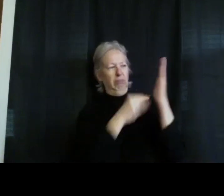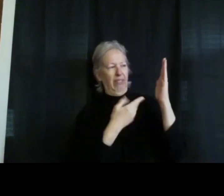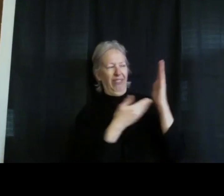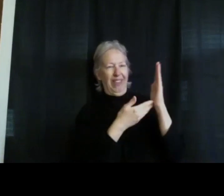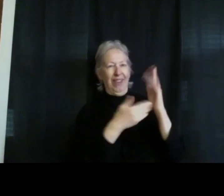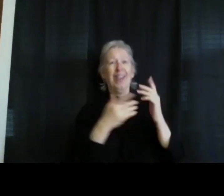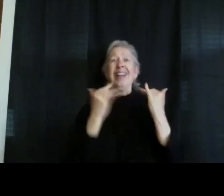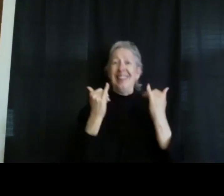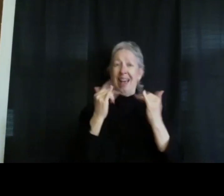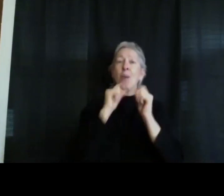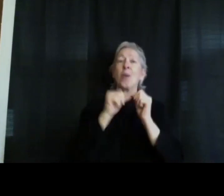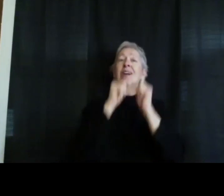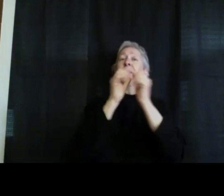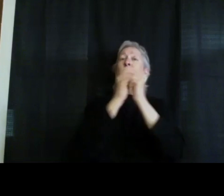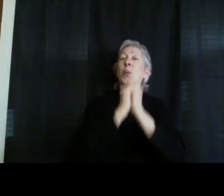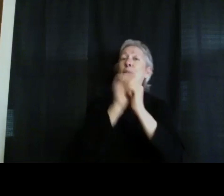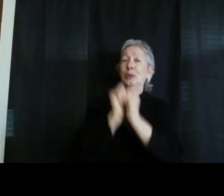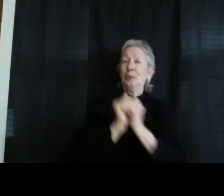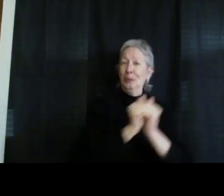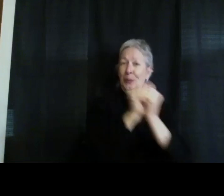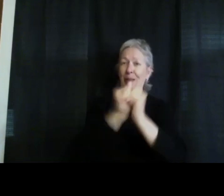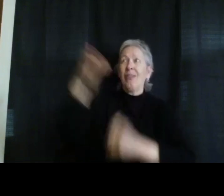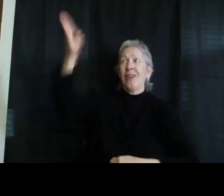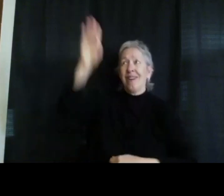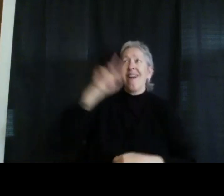promised to meet us here.